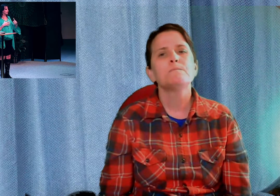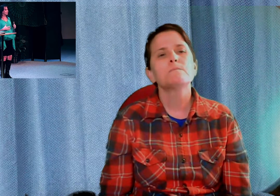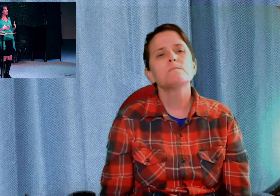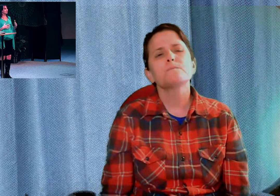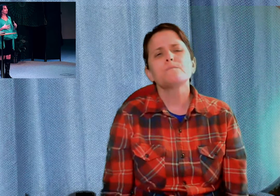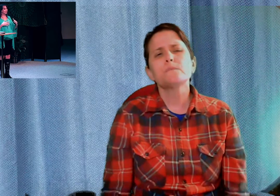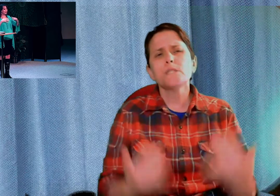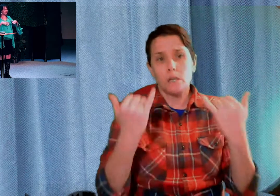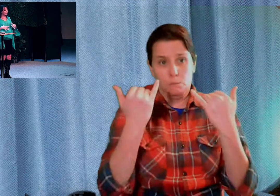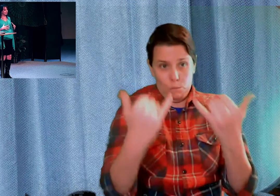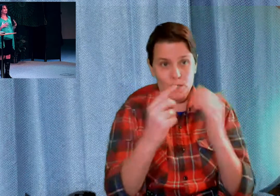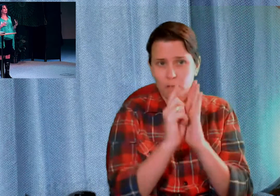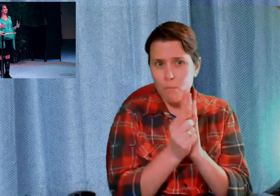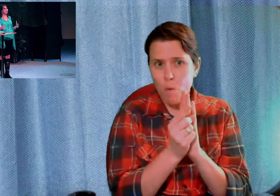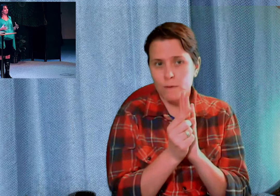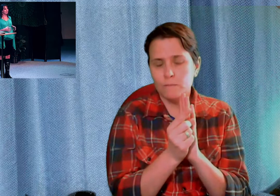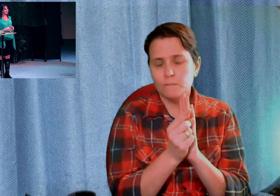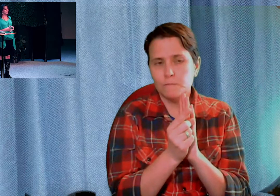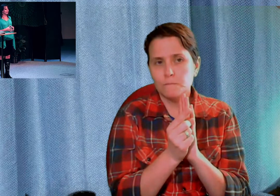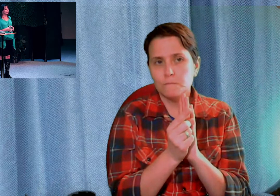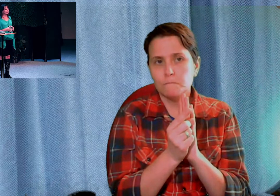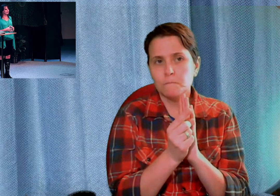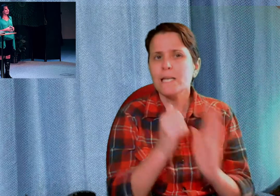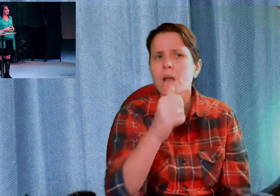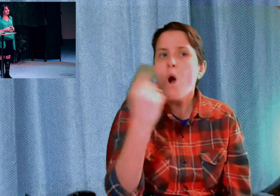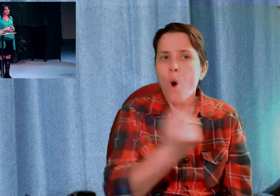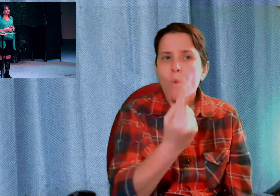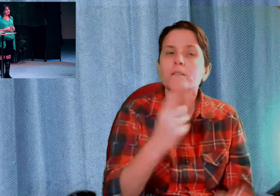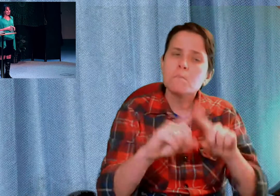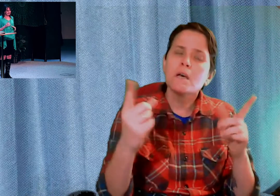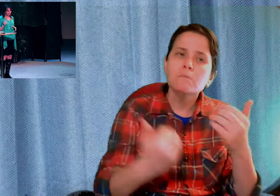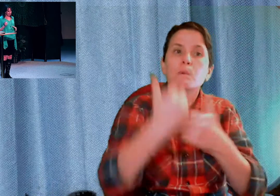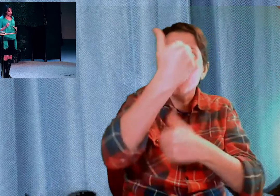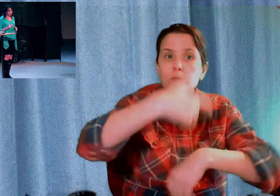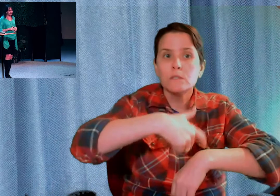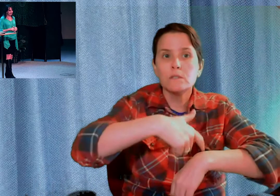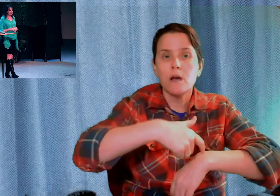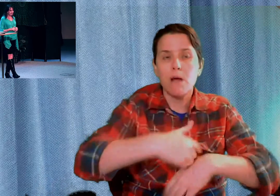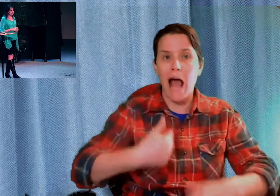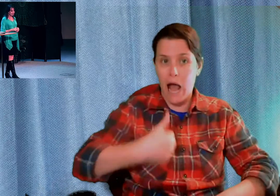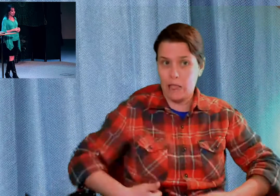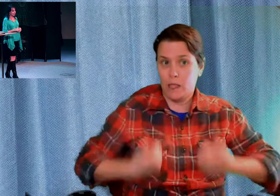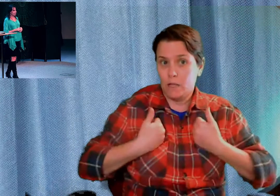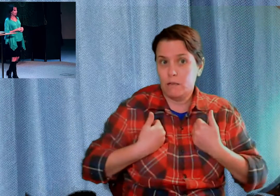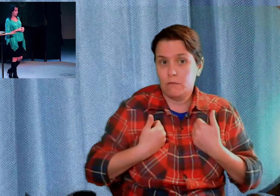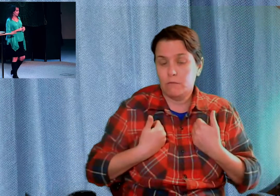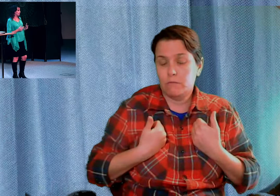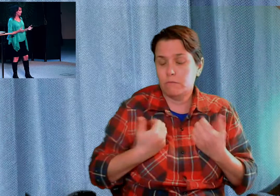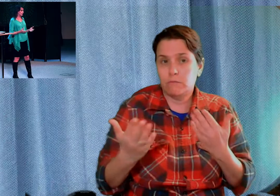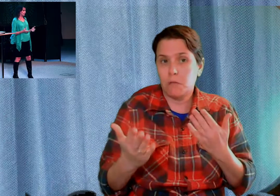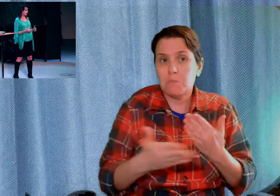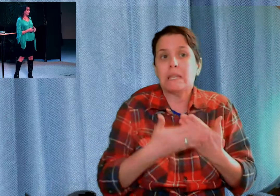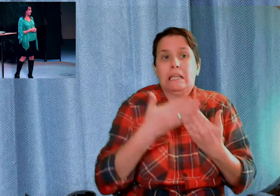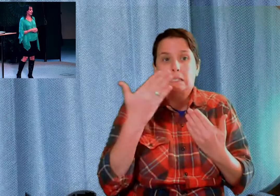for the most part, I live a life of great ease. Now, the question I asked you a moment ago, would it